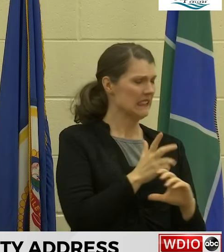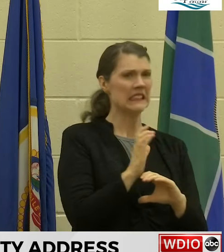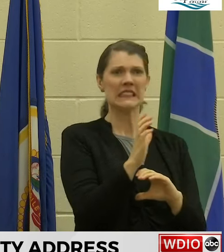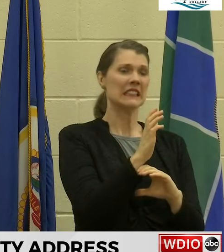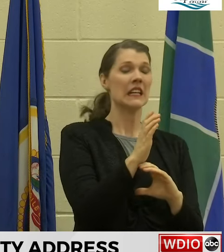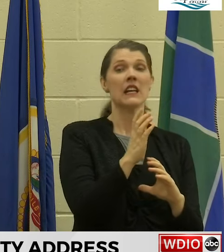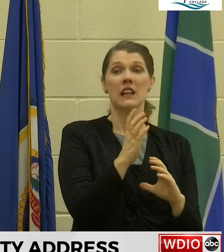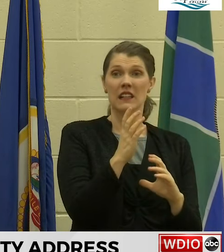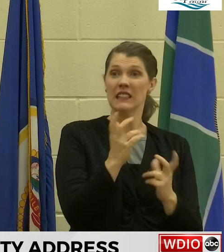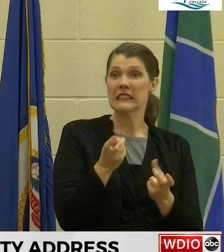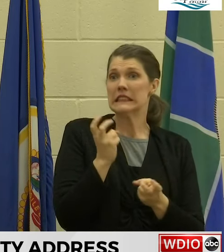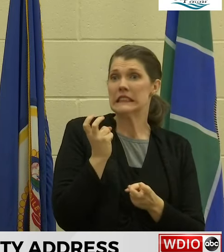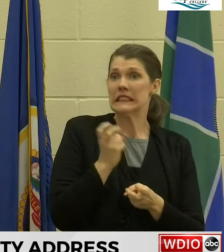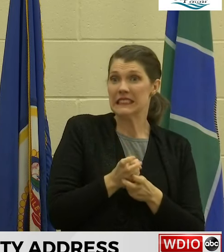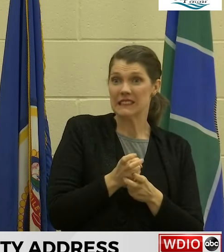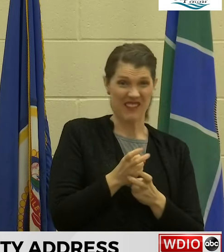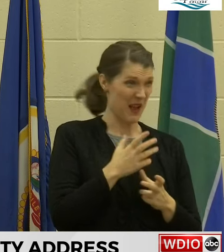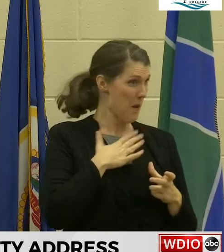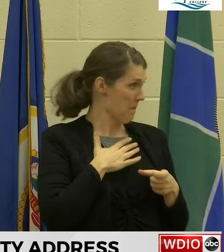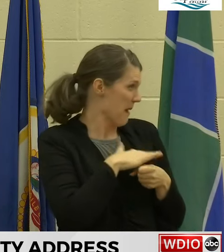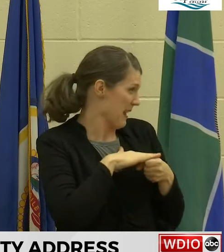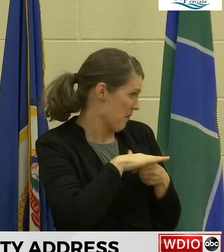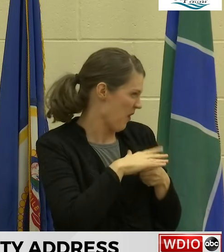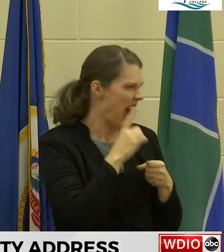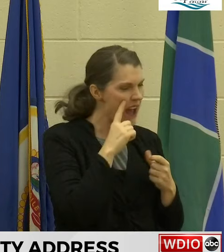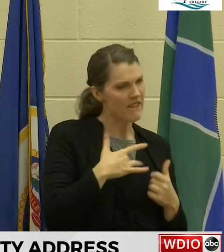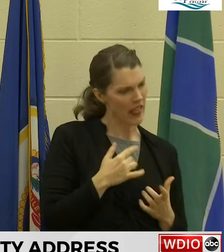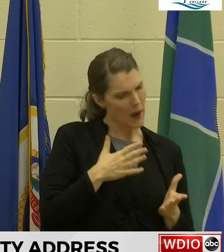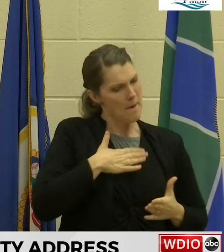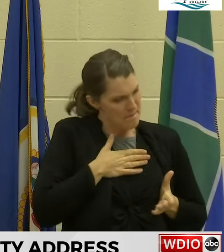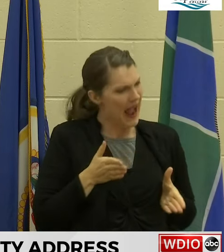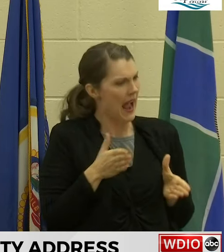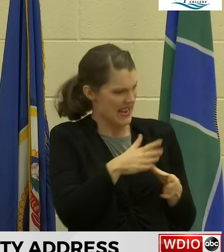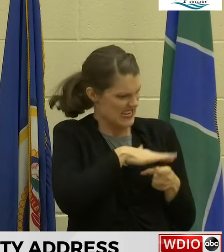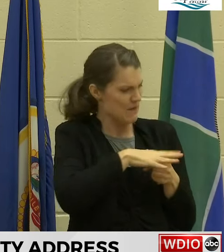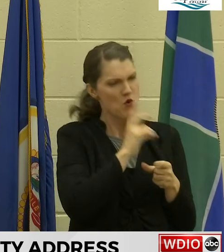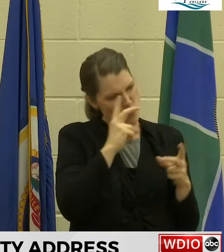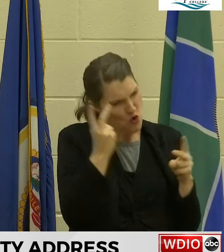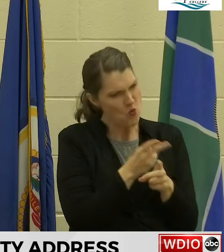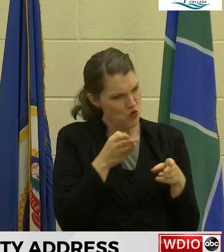think that in my neighborhood have the worst streets.